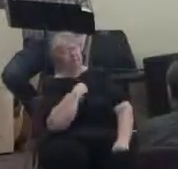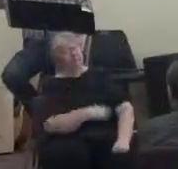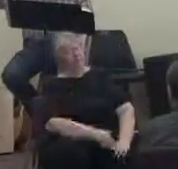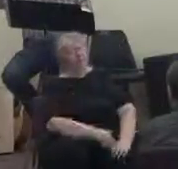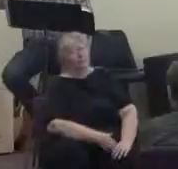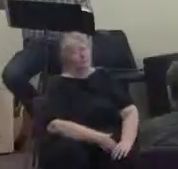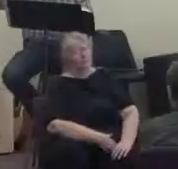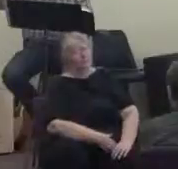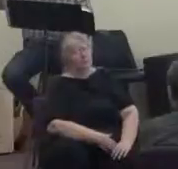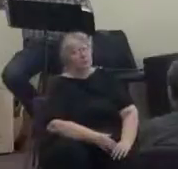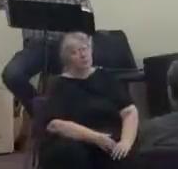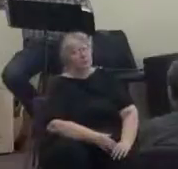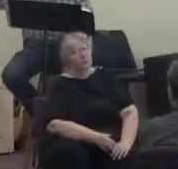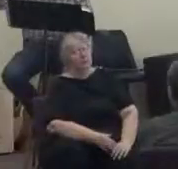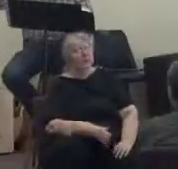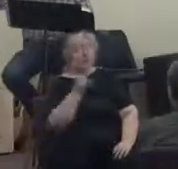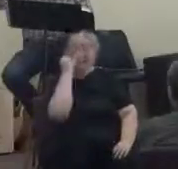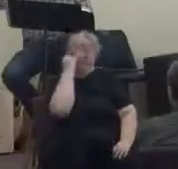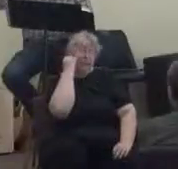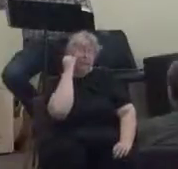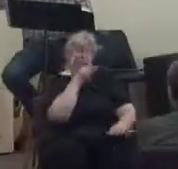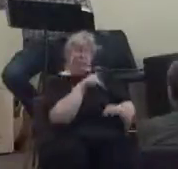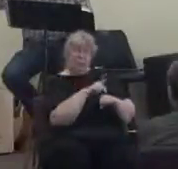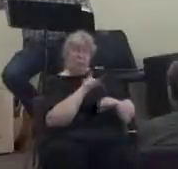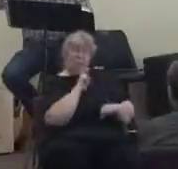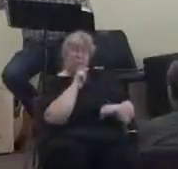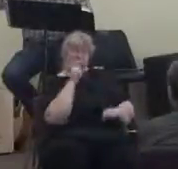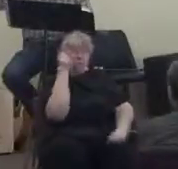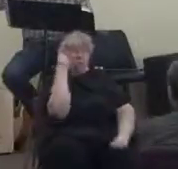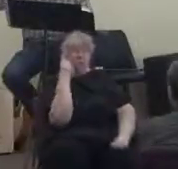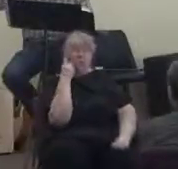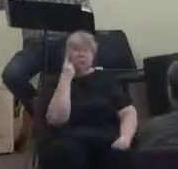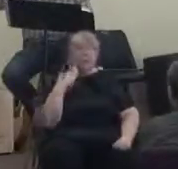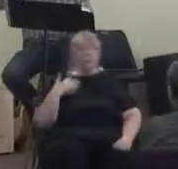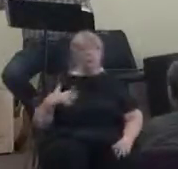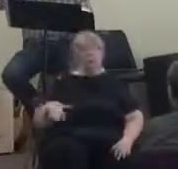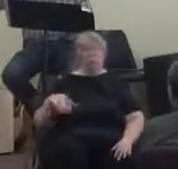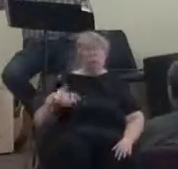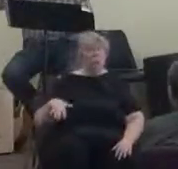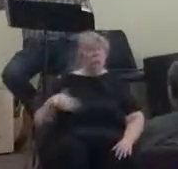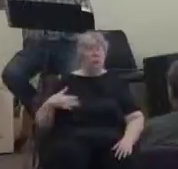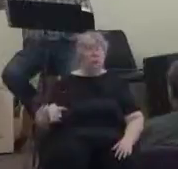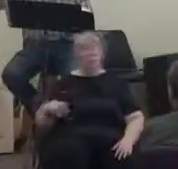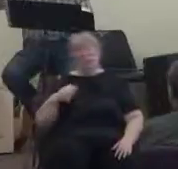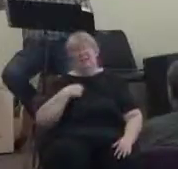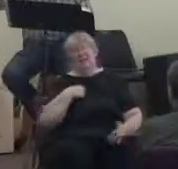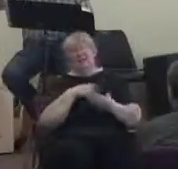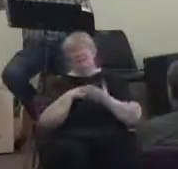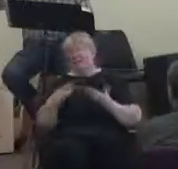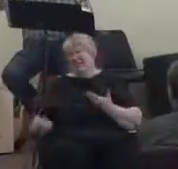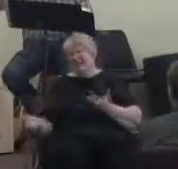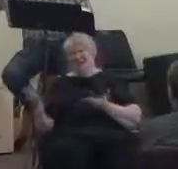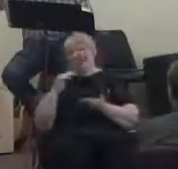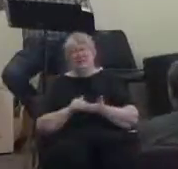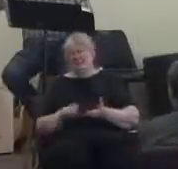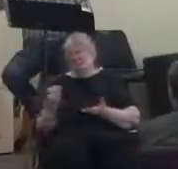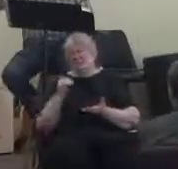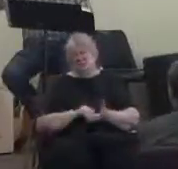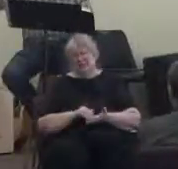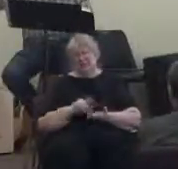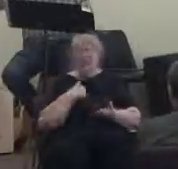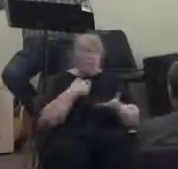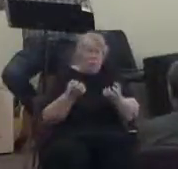And if Peter really got the concept of that, he's thinking, wow, I've let you down so many times, Lord. I wanted